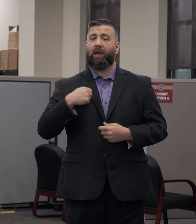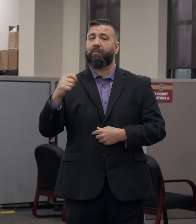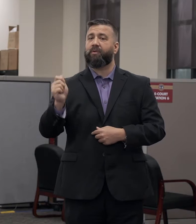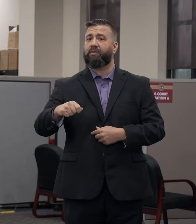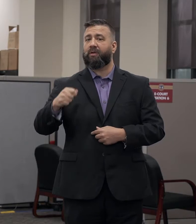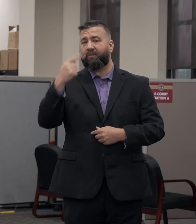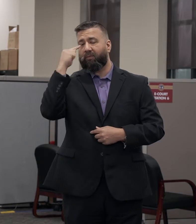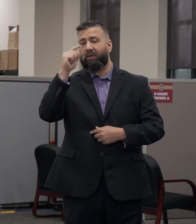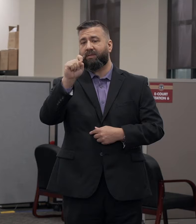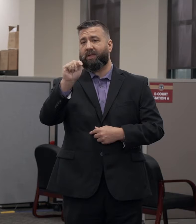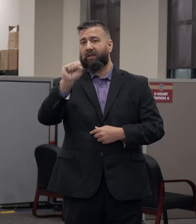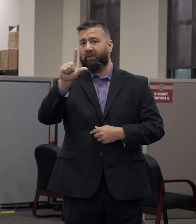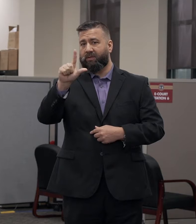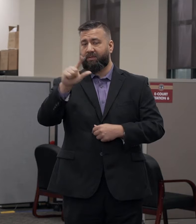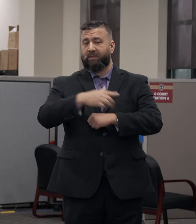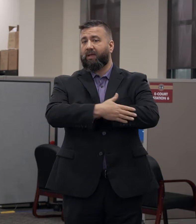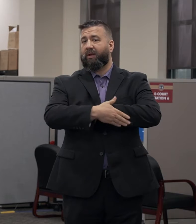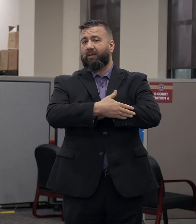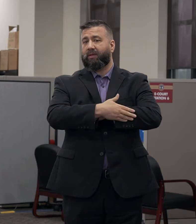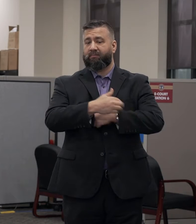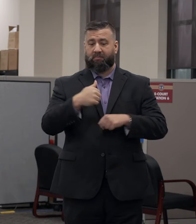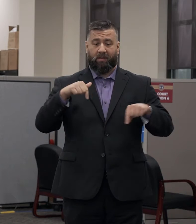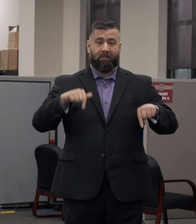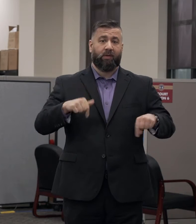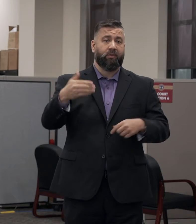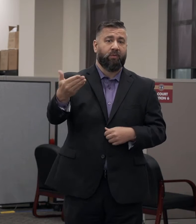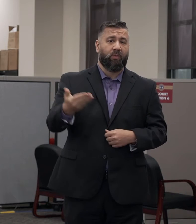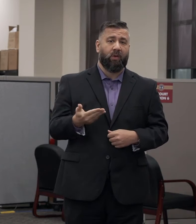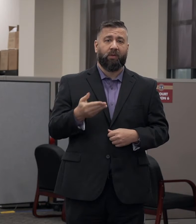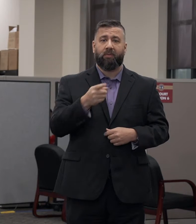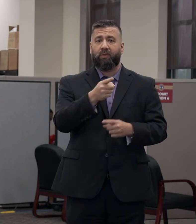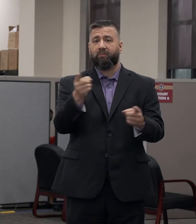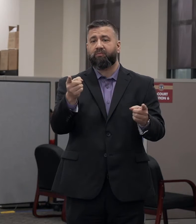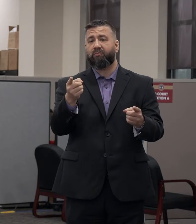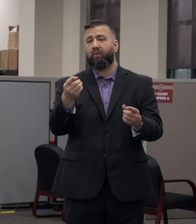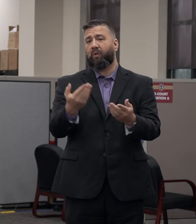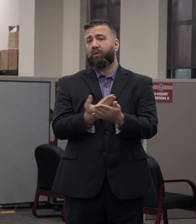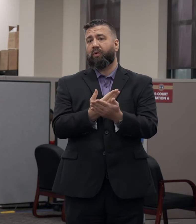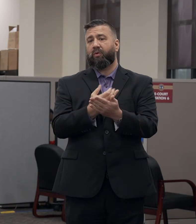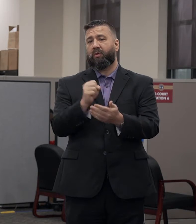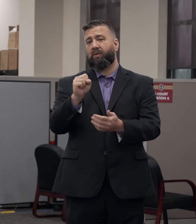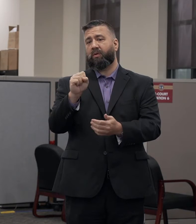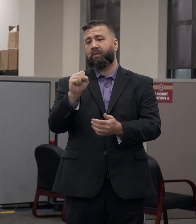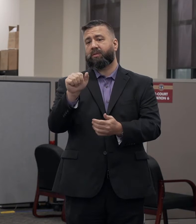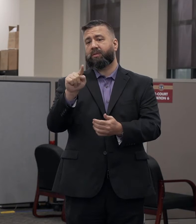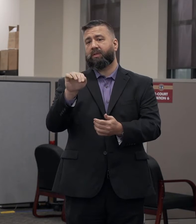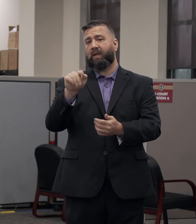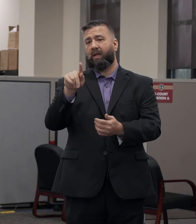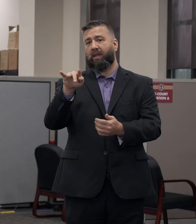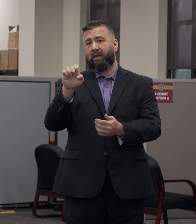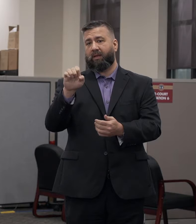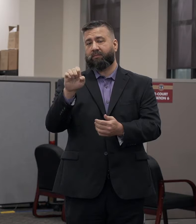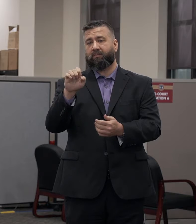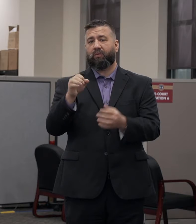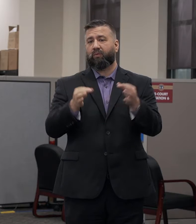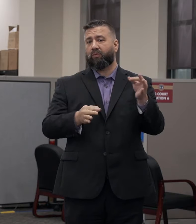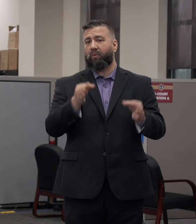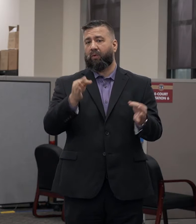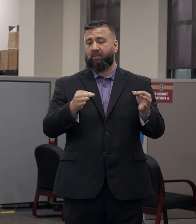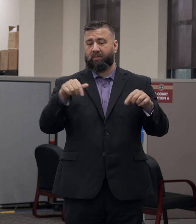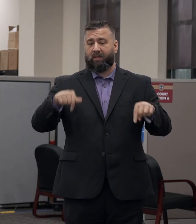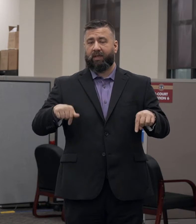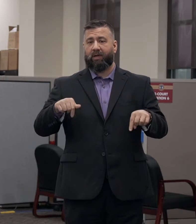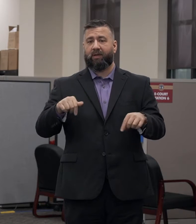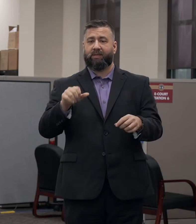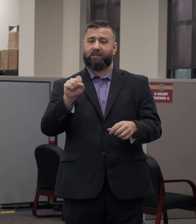for St. Louis County. I'm here to welcome you to our new satellite court here at the Crossings in St. Anne.